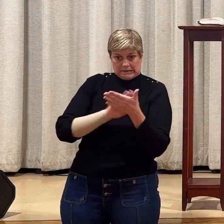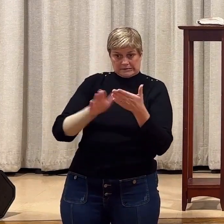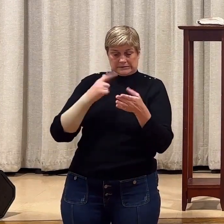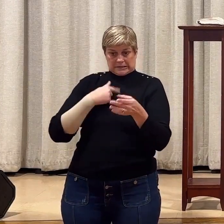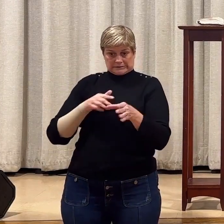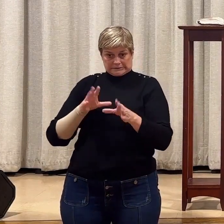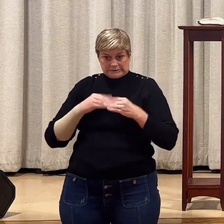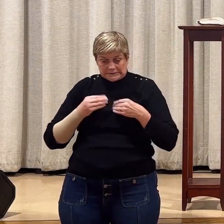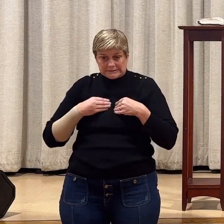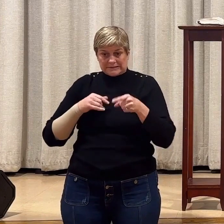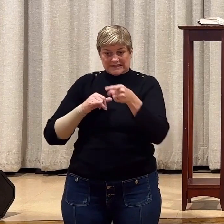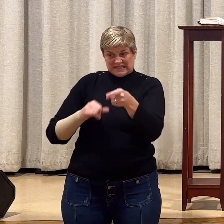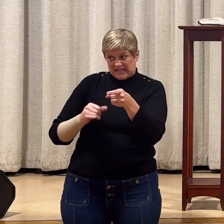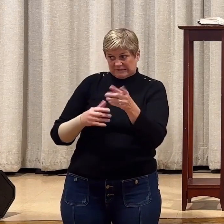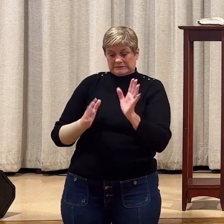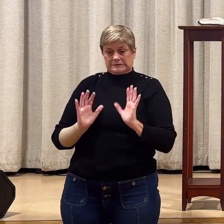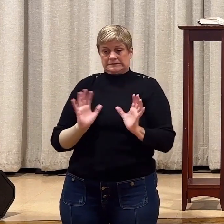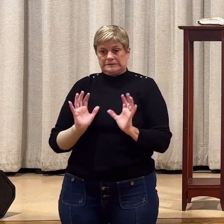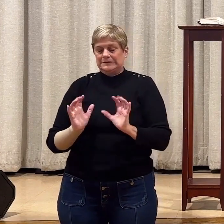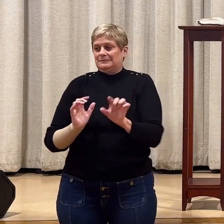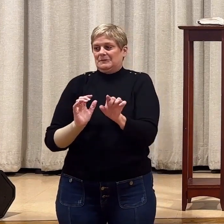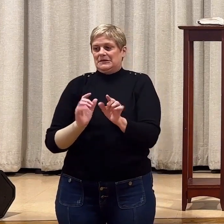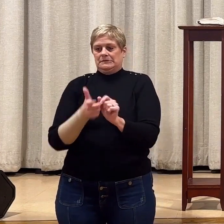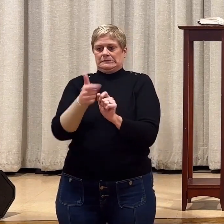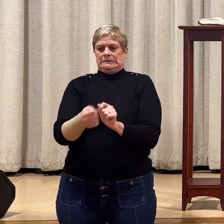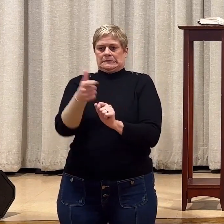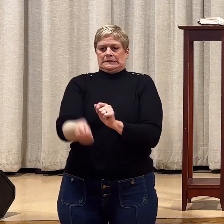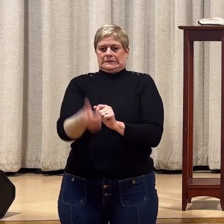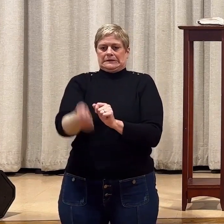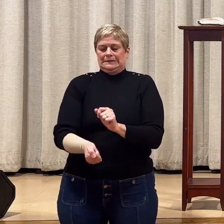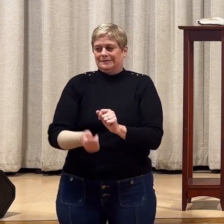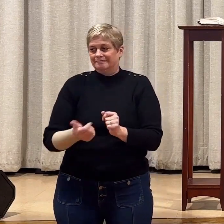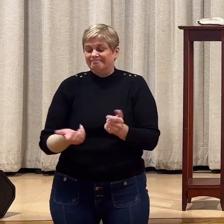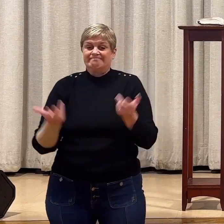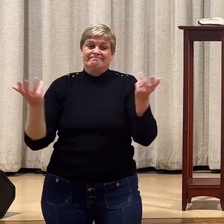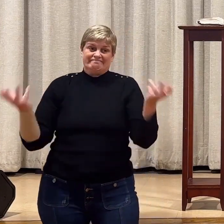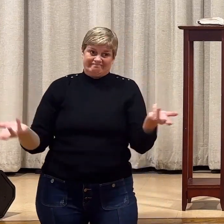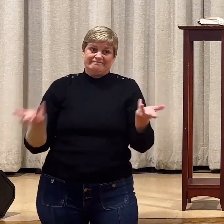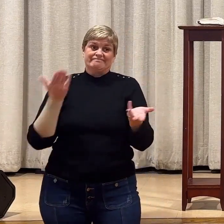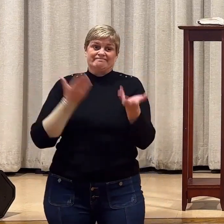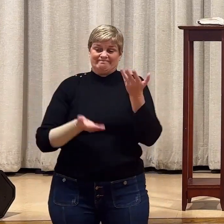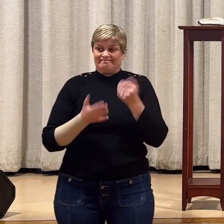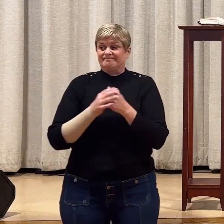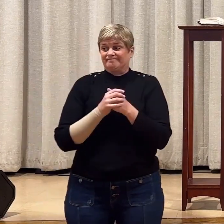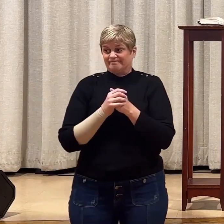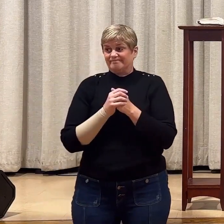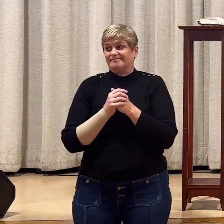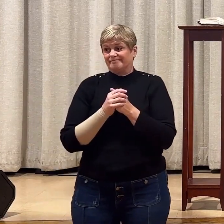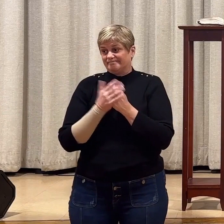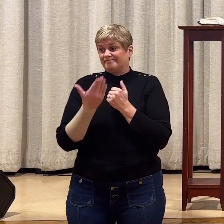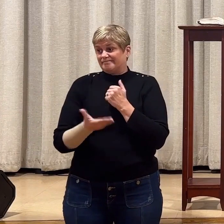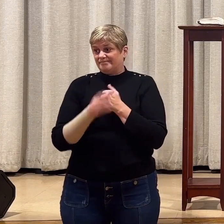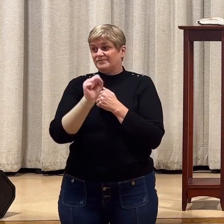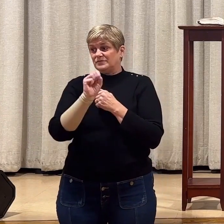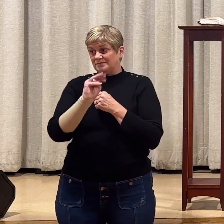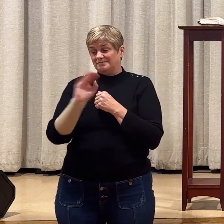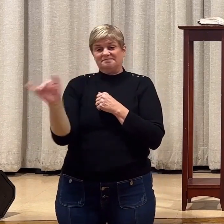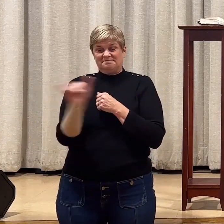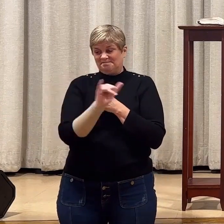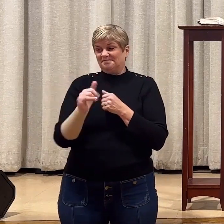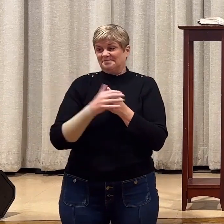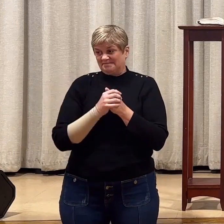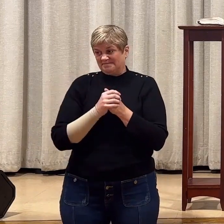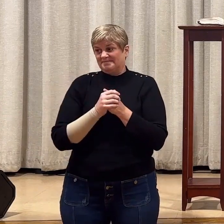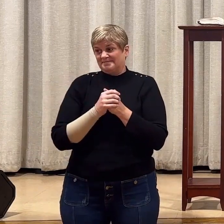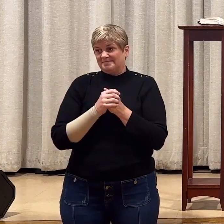account. Whatever is true, whatever is lovely, if you put that little postcard on, you probably have to unfollow a lot of accounts on social media. But